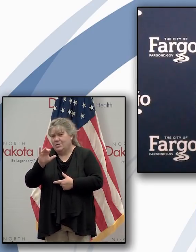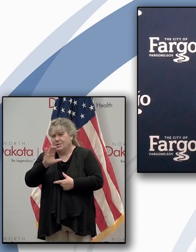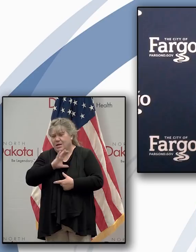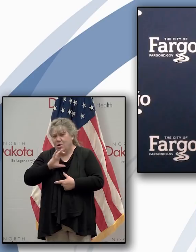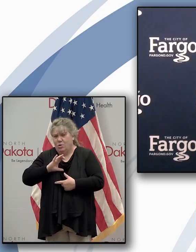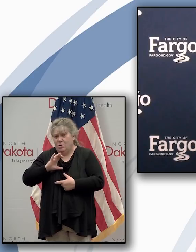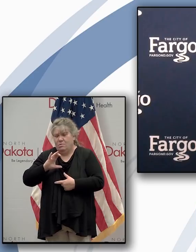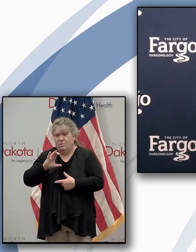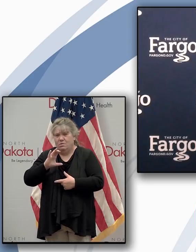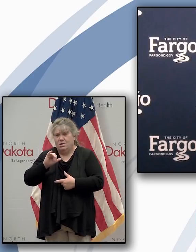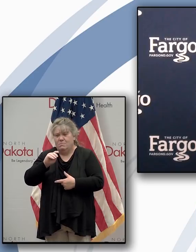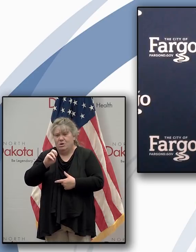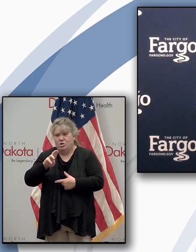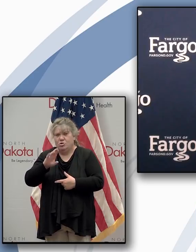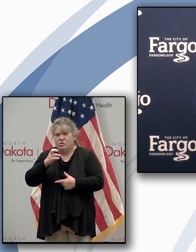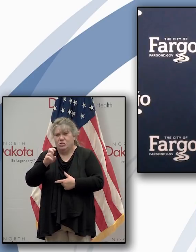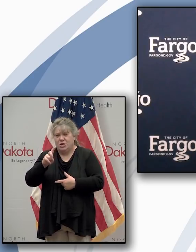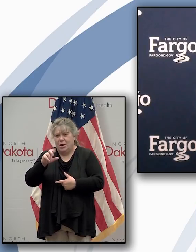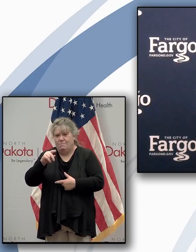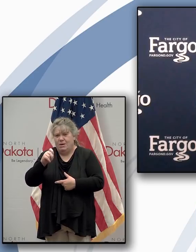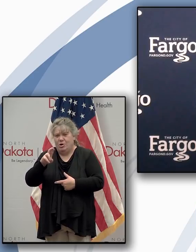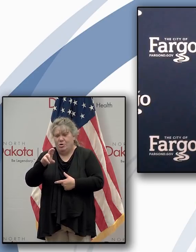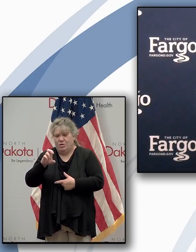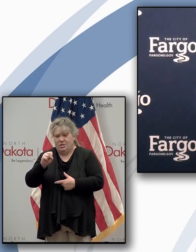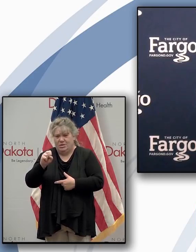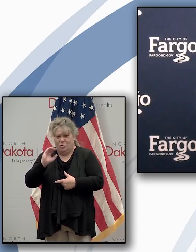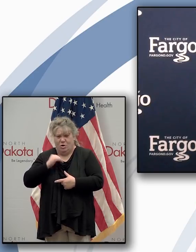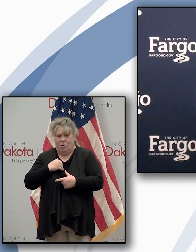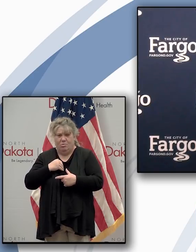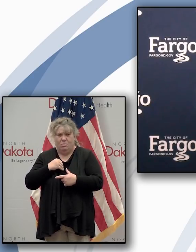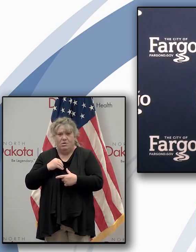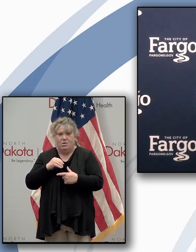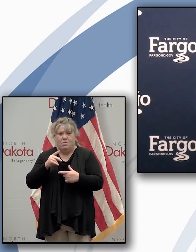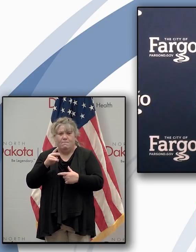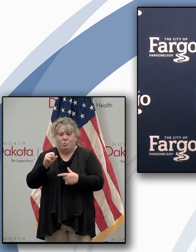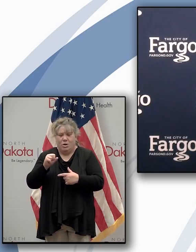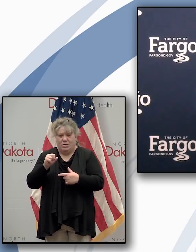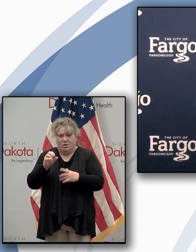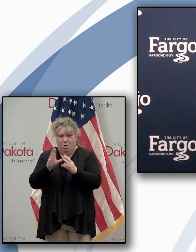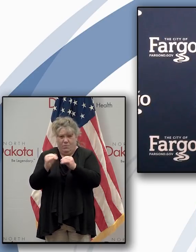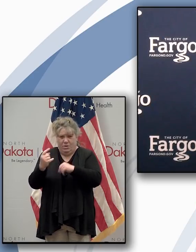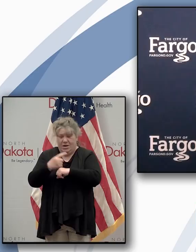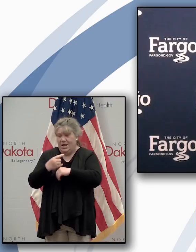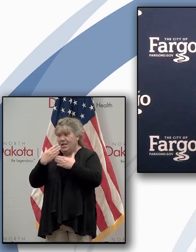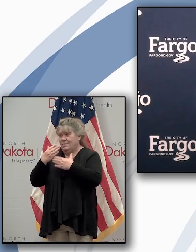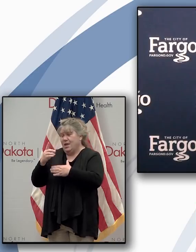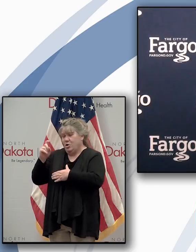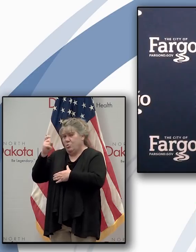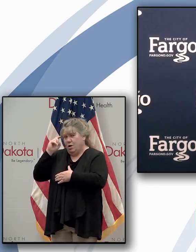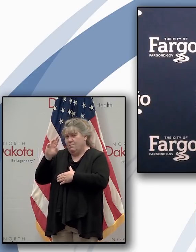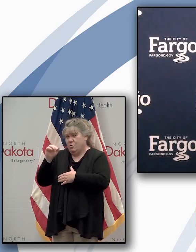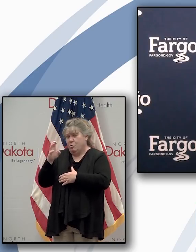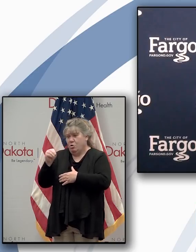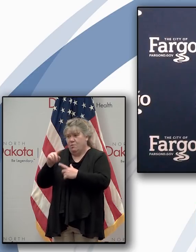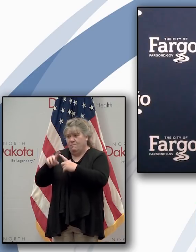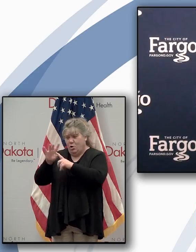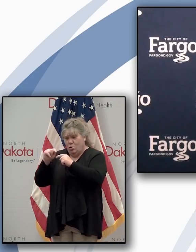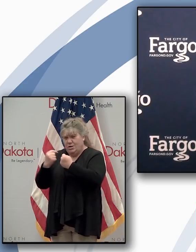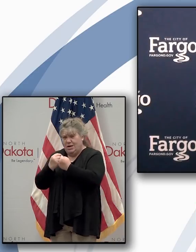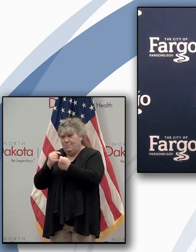Peterson to today's news conference. Thank you to you, Governor Burgum, and your team for your leadership in response to this